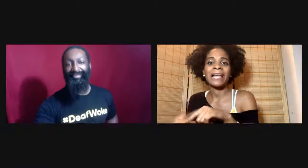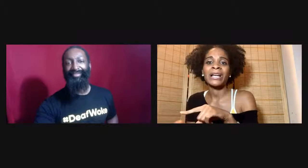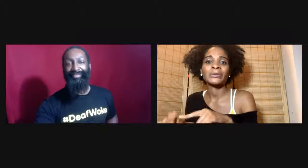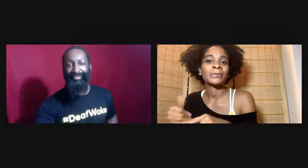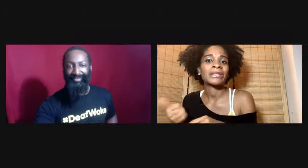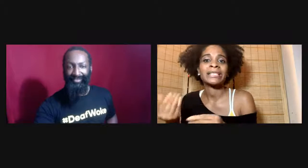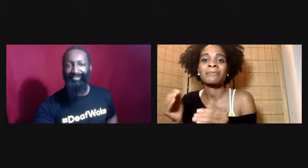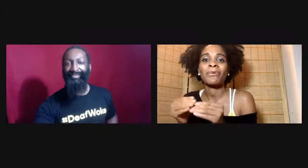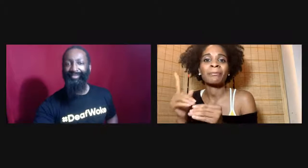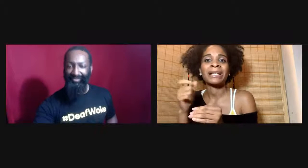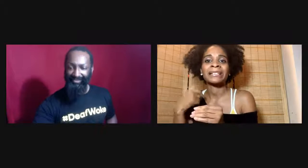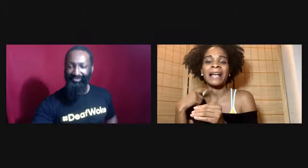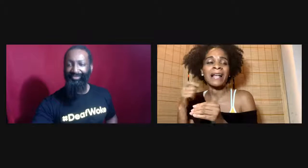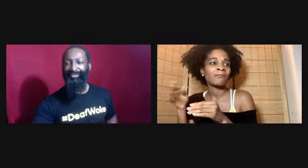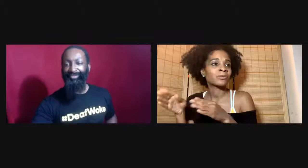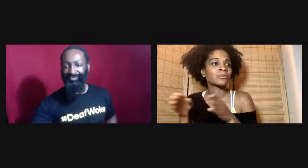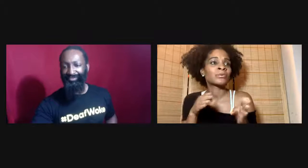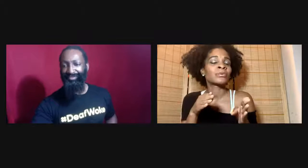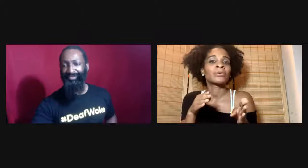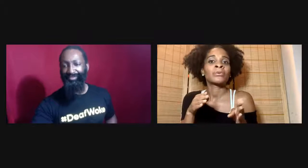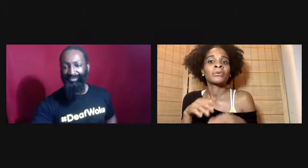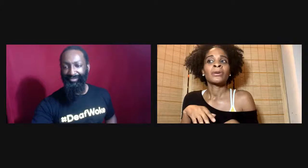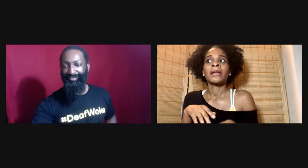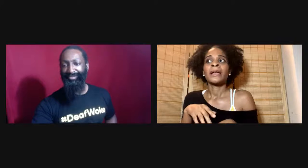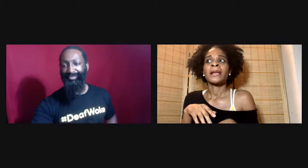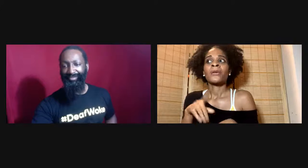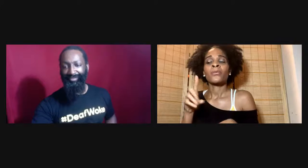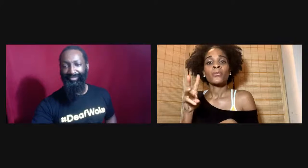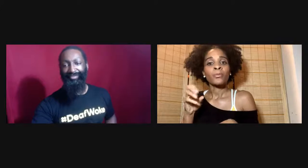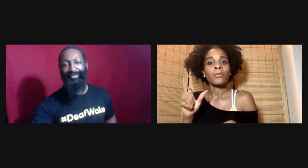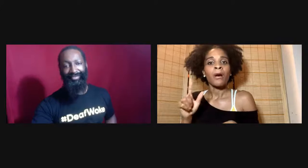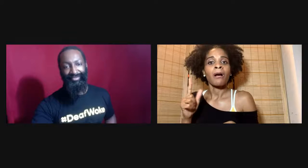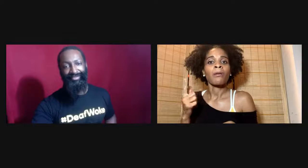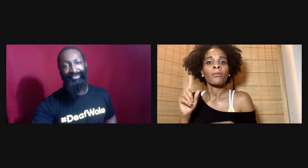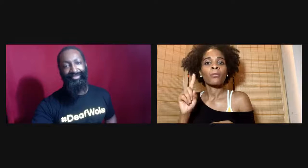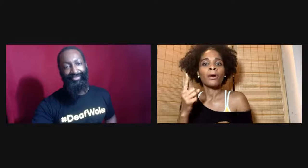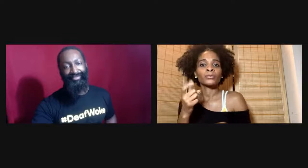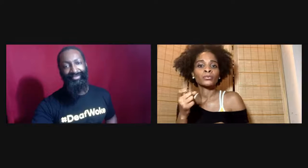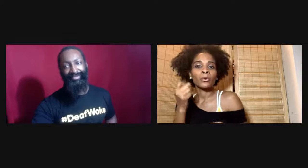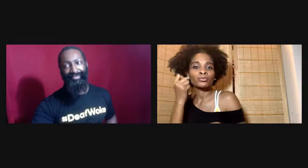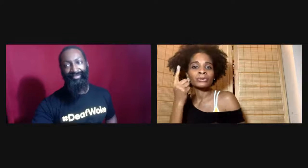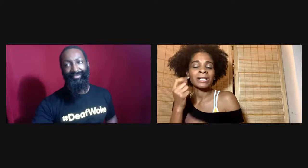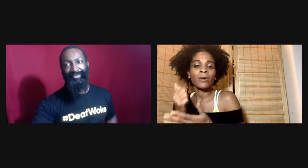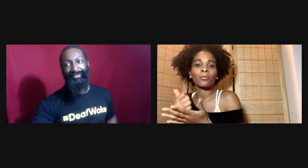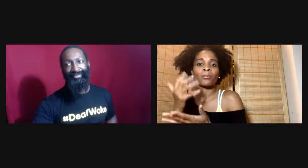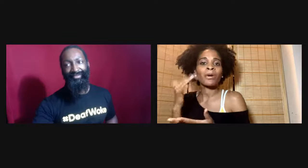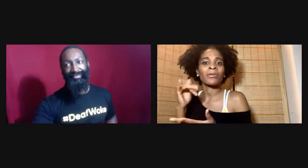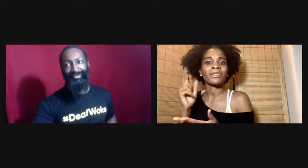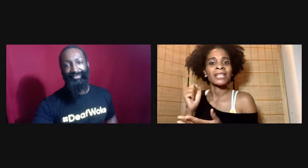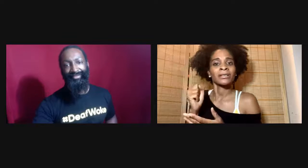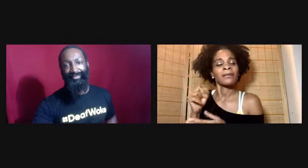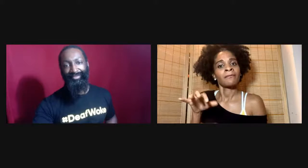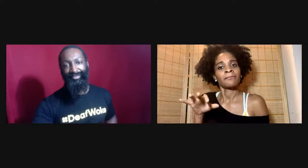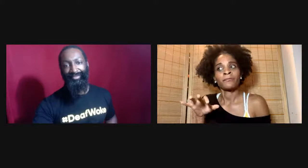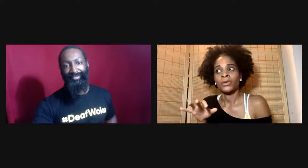to live a lifestyle that is not constructive and not